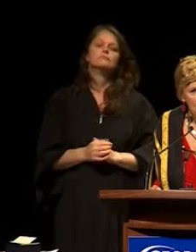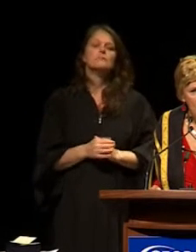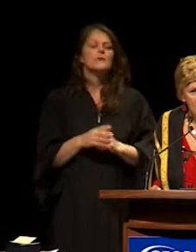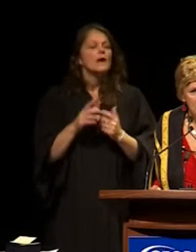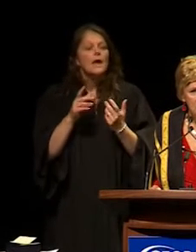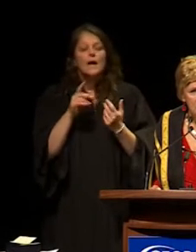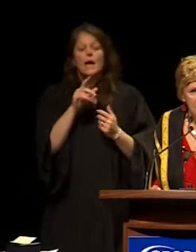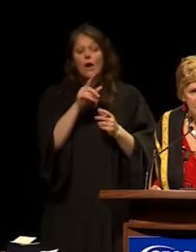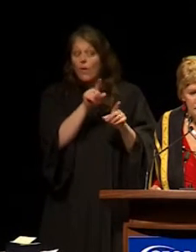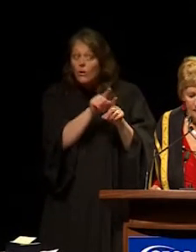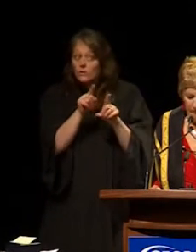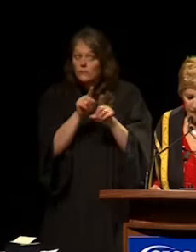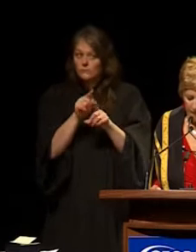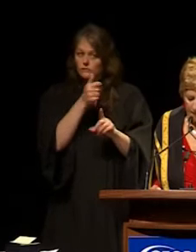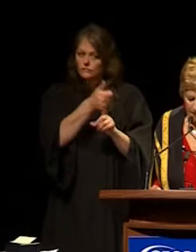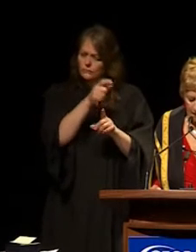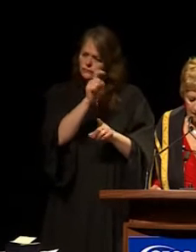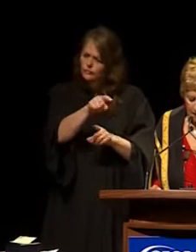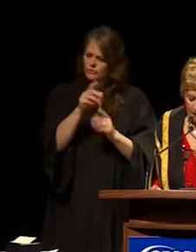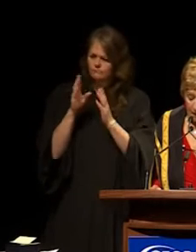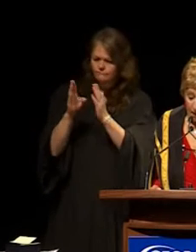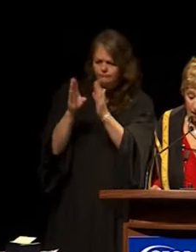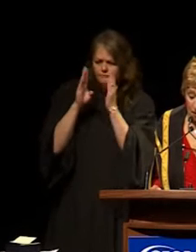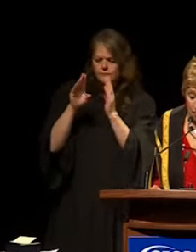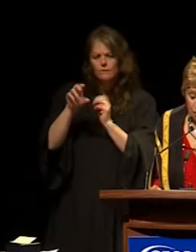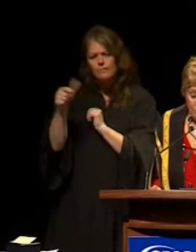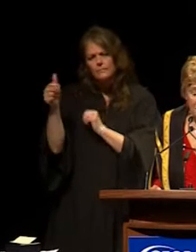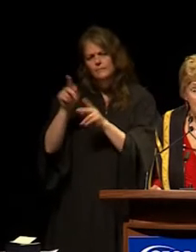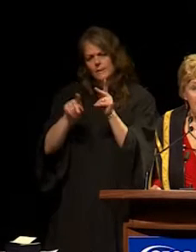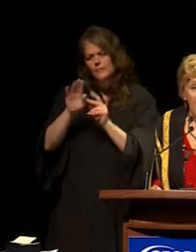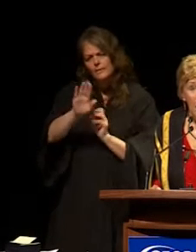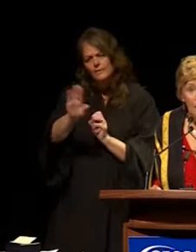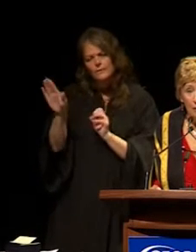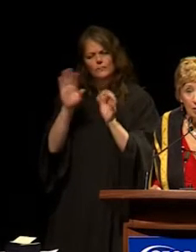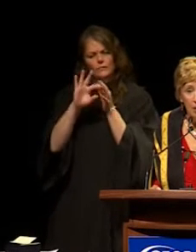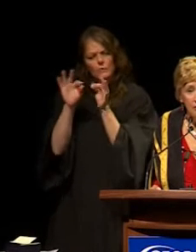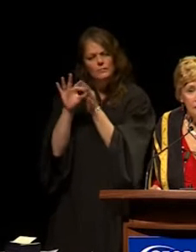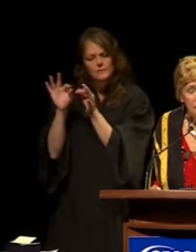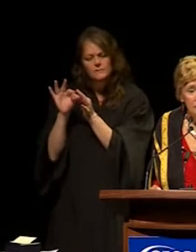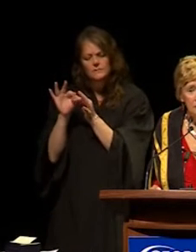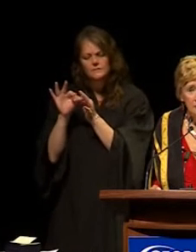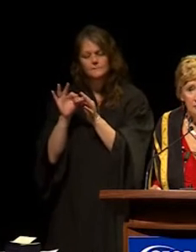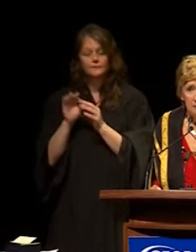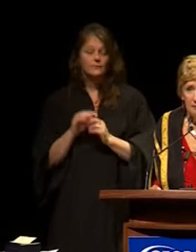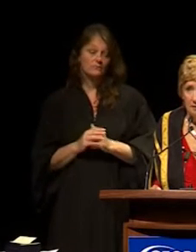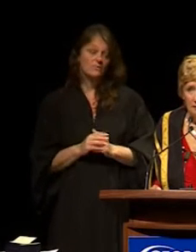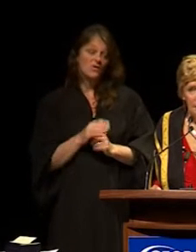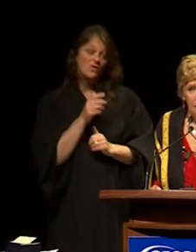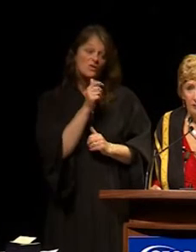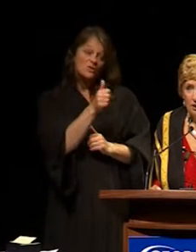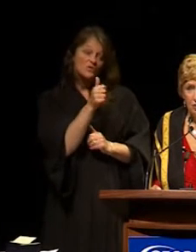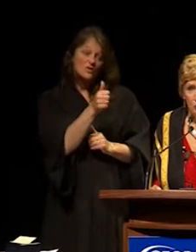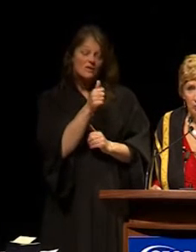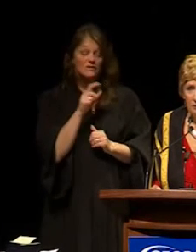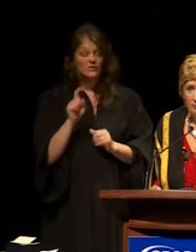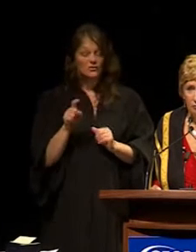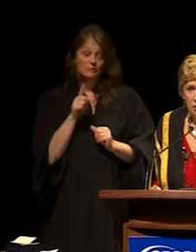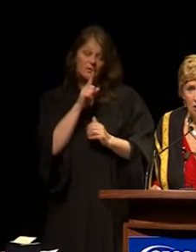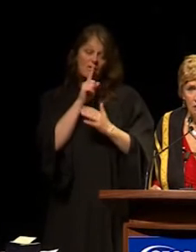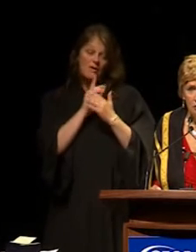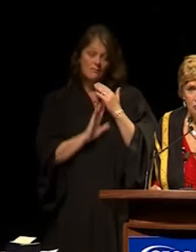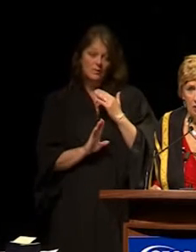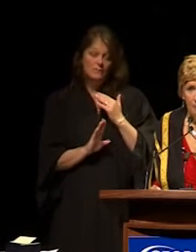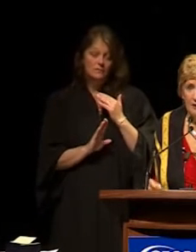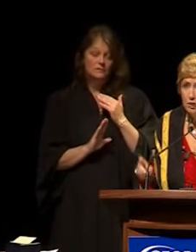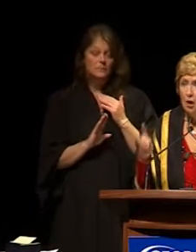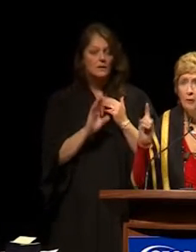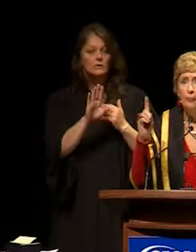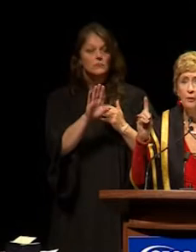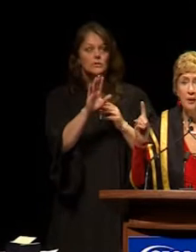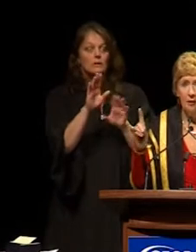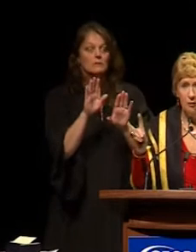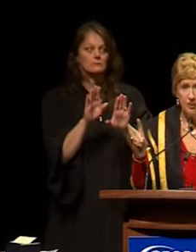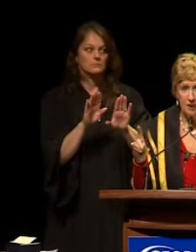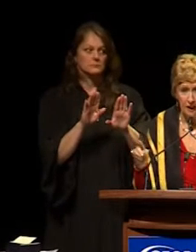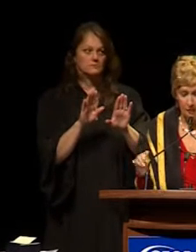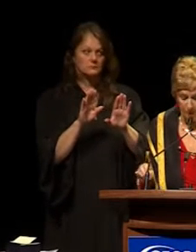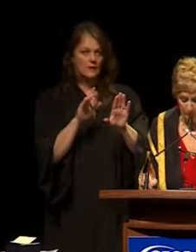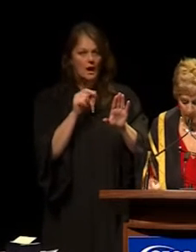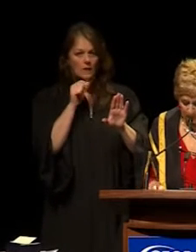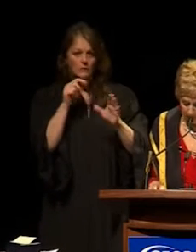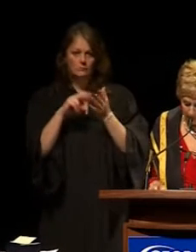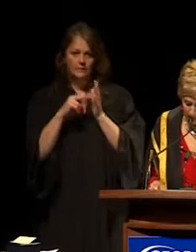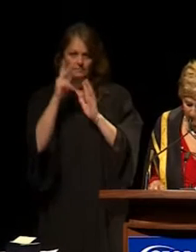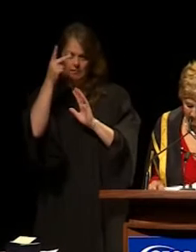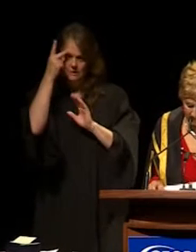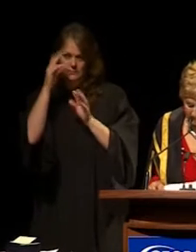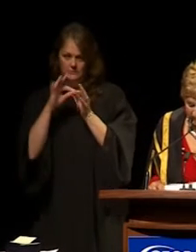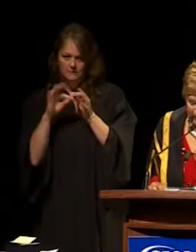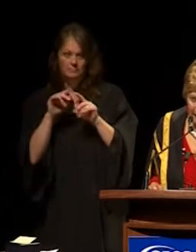intelligent questions. You need to be humble. Like, imagine working for Donald Trump. That's not a political statement,